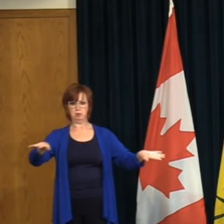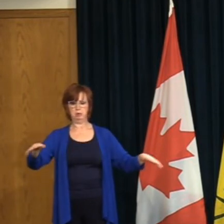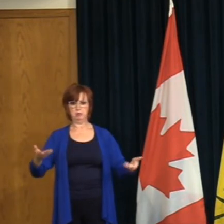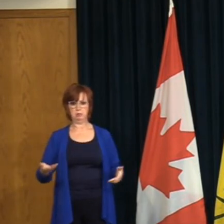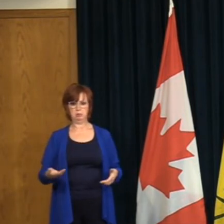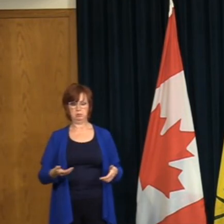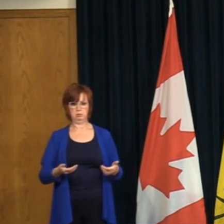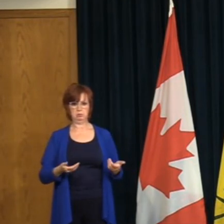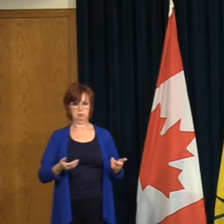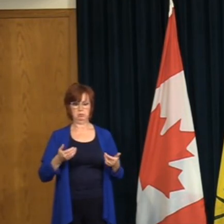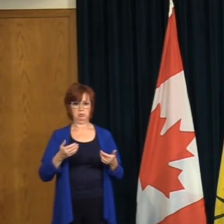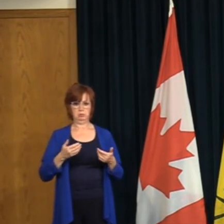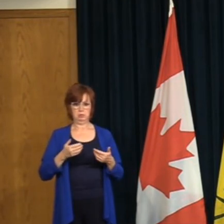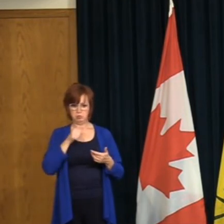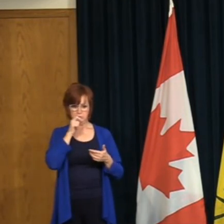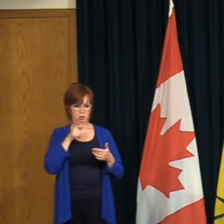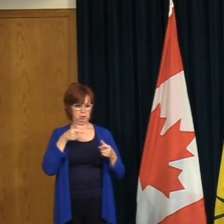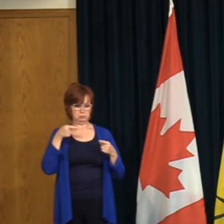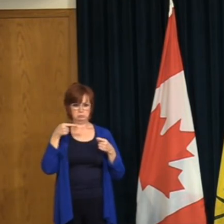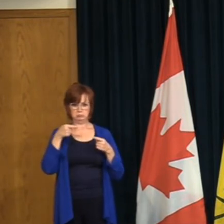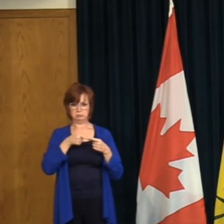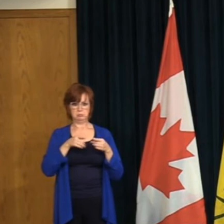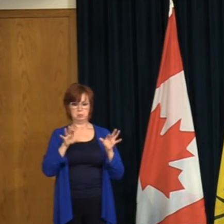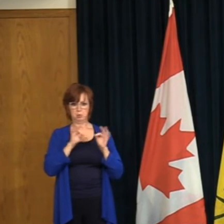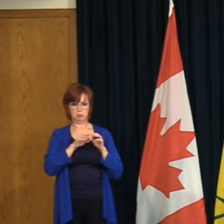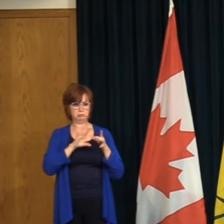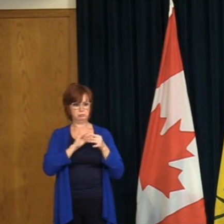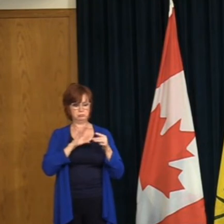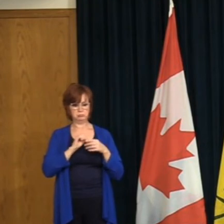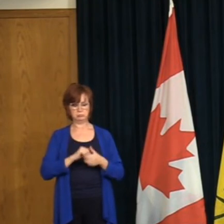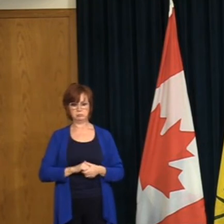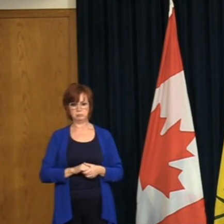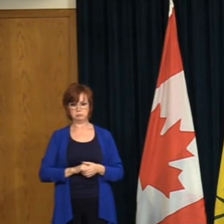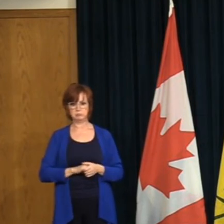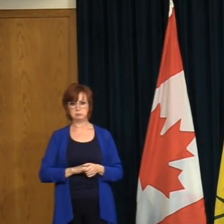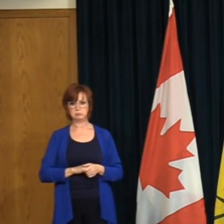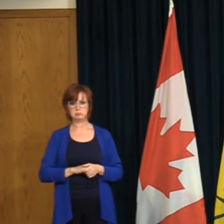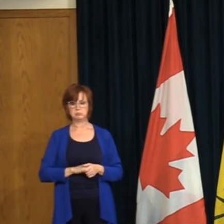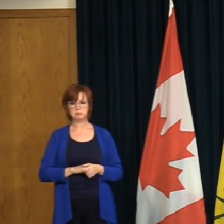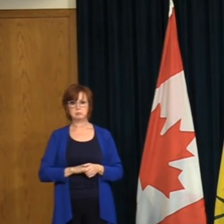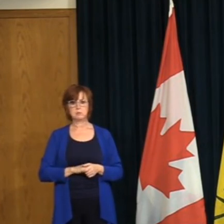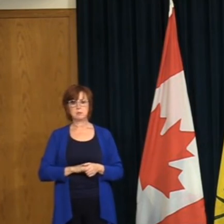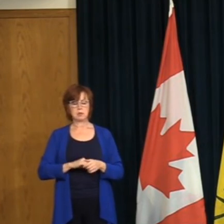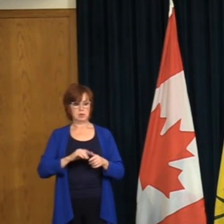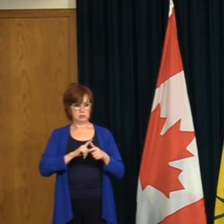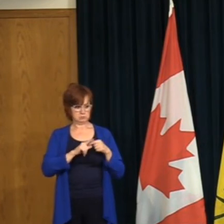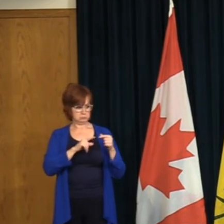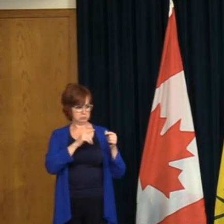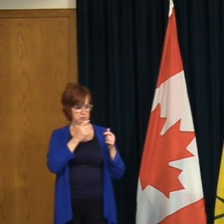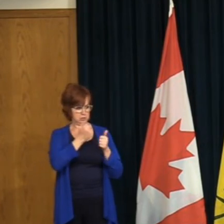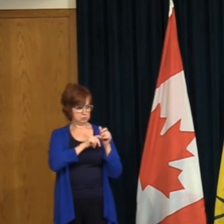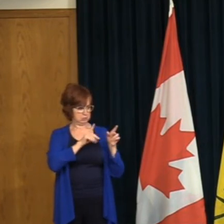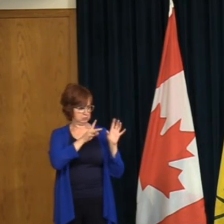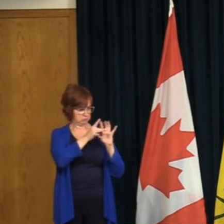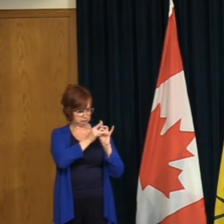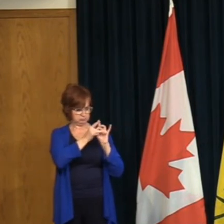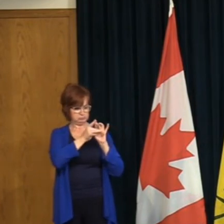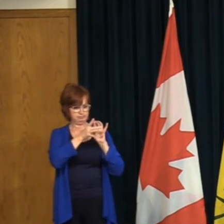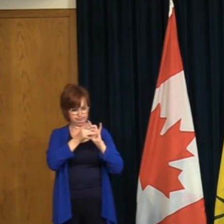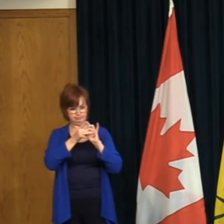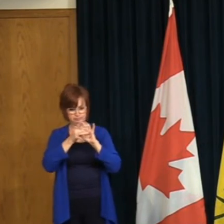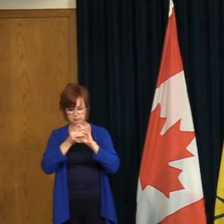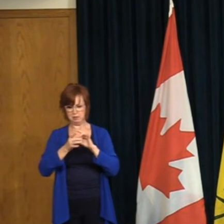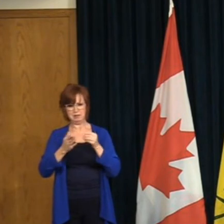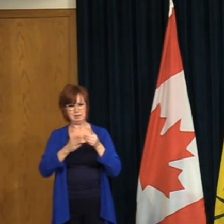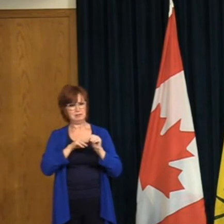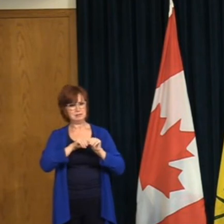indication of where the exposure happened. If it's the first case, there may be secondary cases linked to the first case. And that's just a reminder that we see low levels of